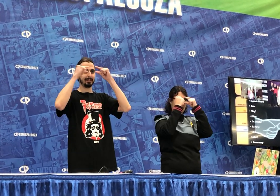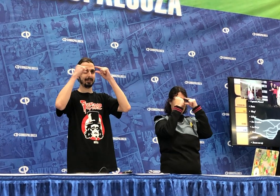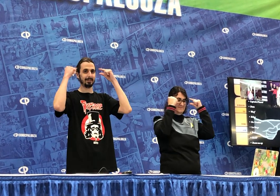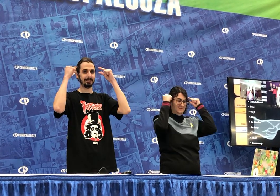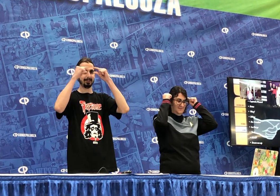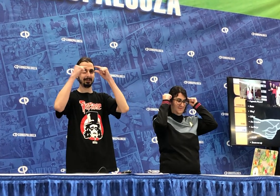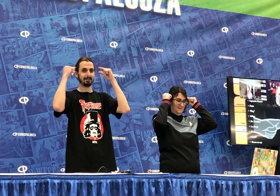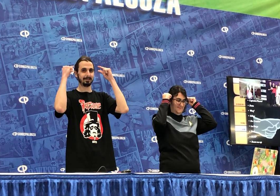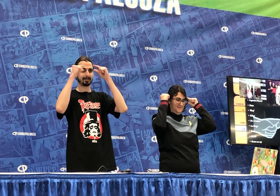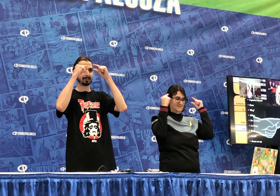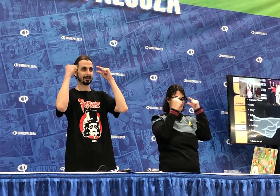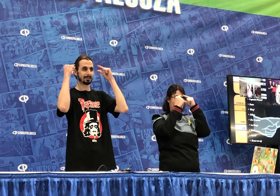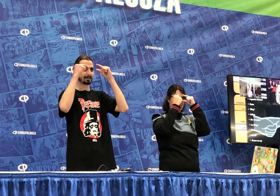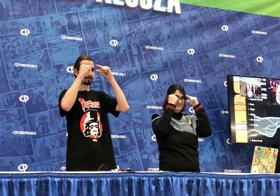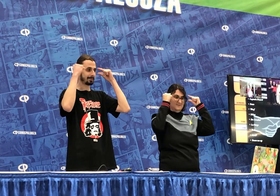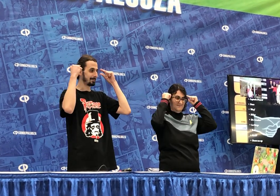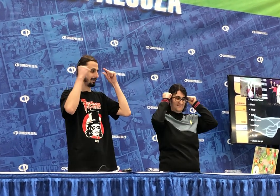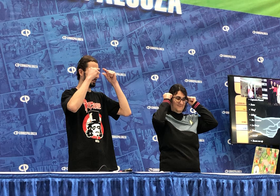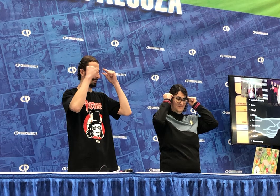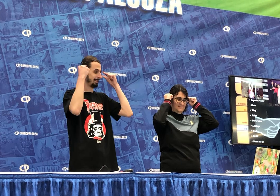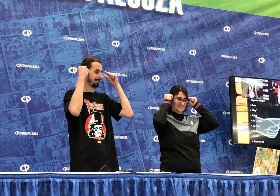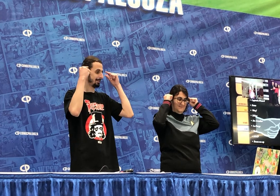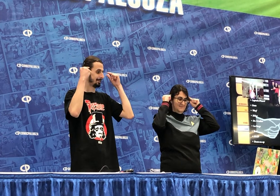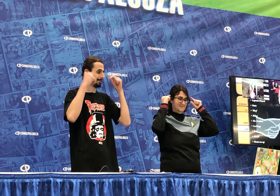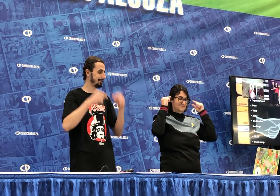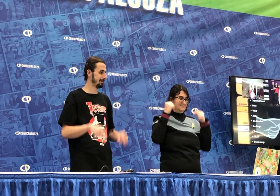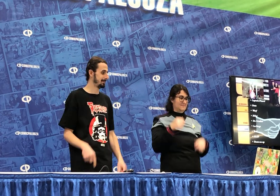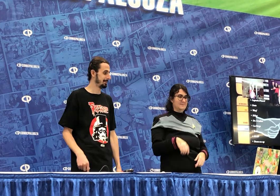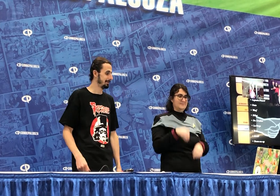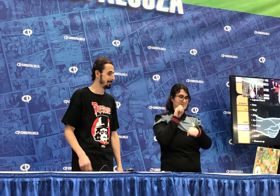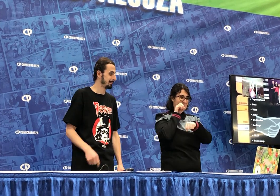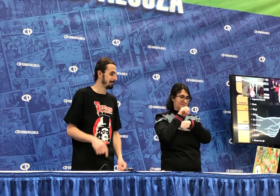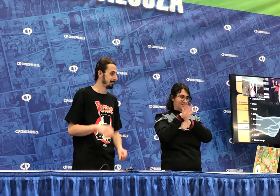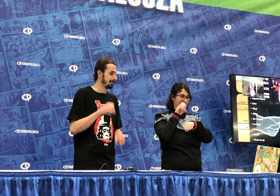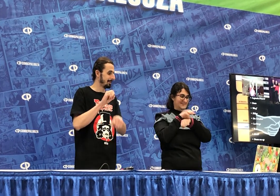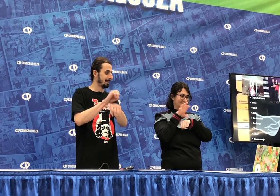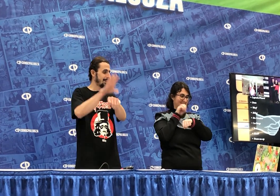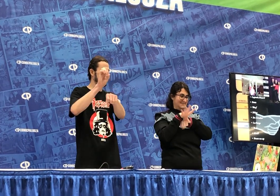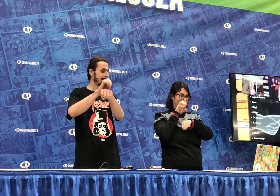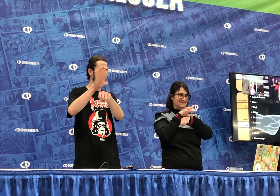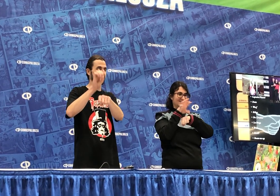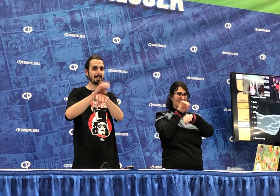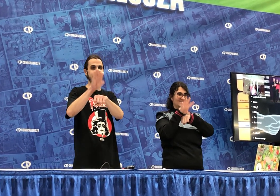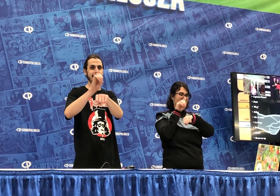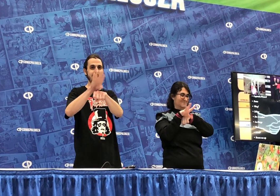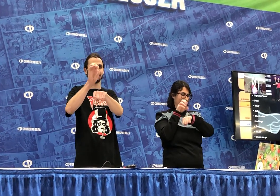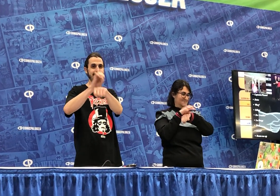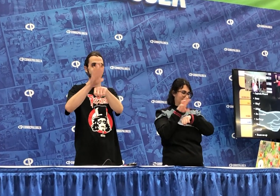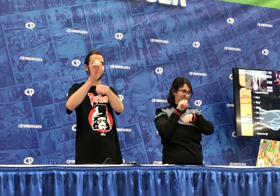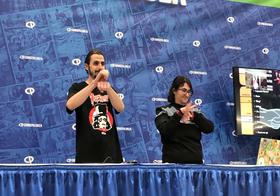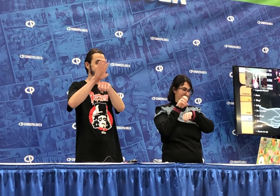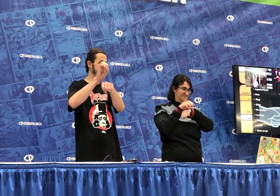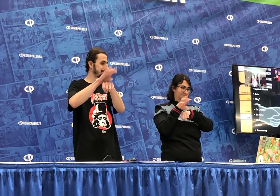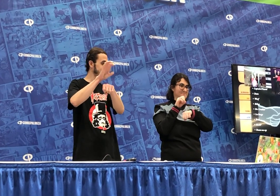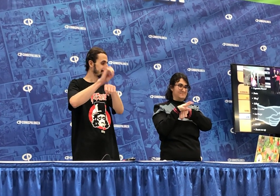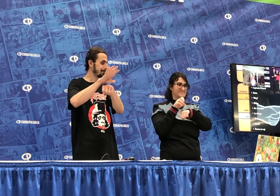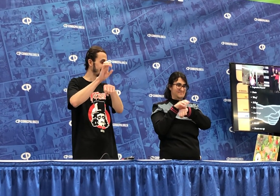Troy, with his, because of his visor. The Forge. Sorry, Forge, his visor. Counselor Troy is the sign for